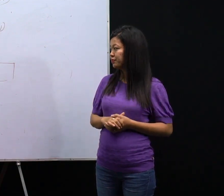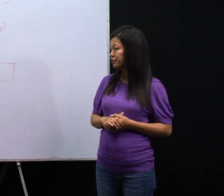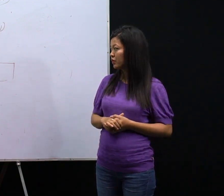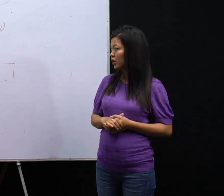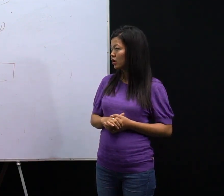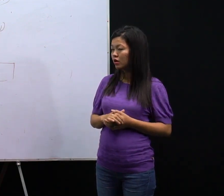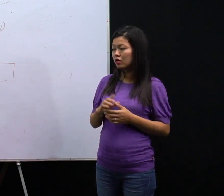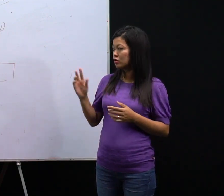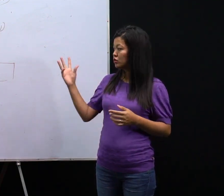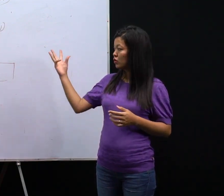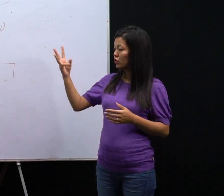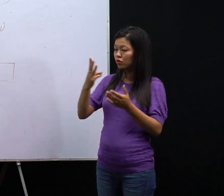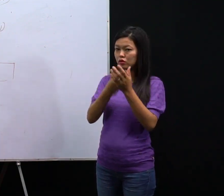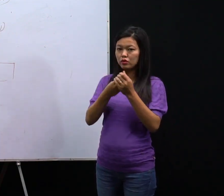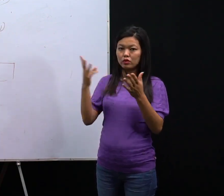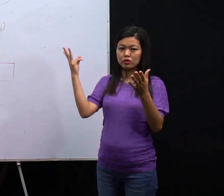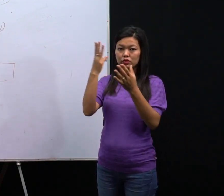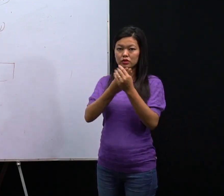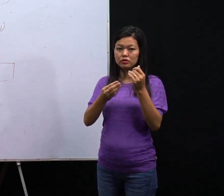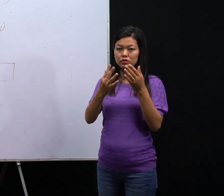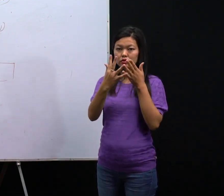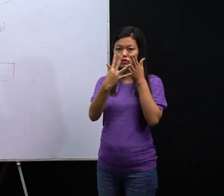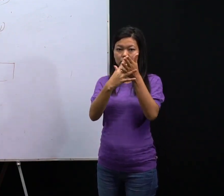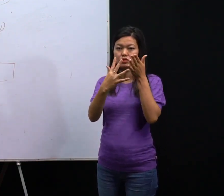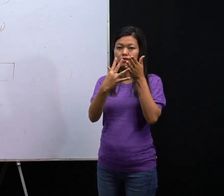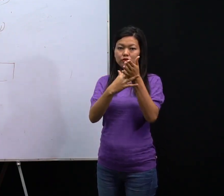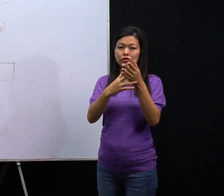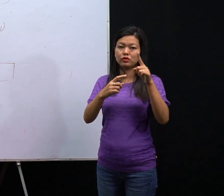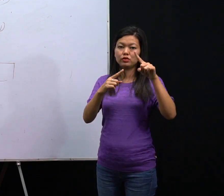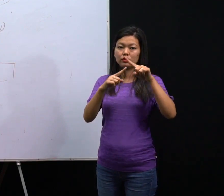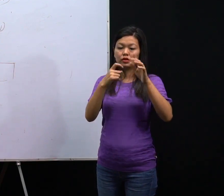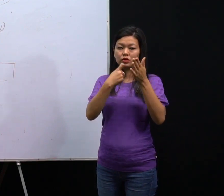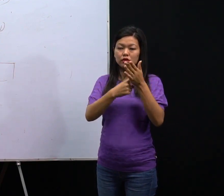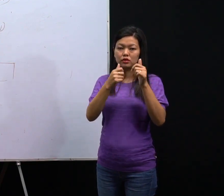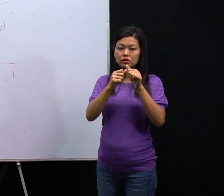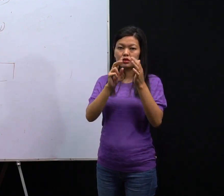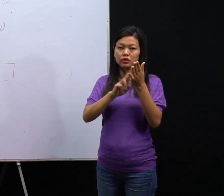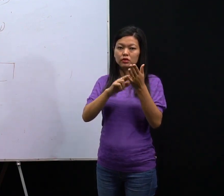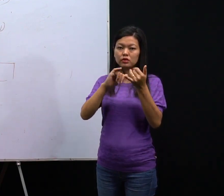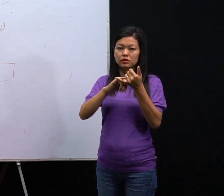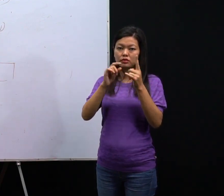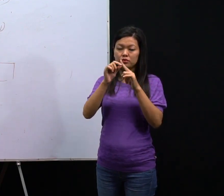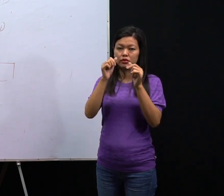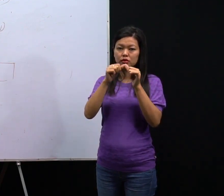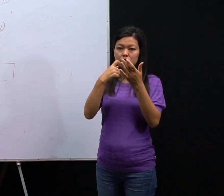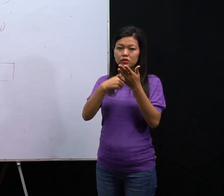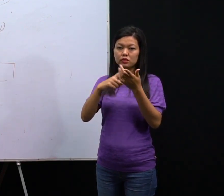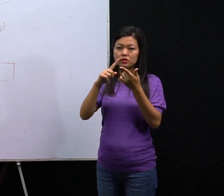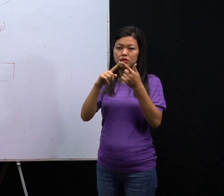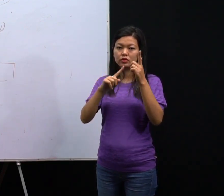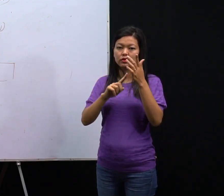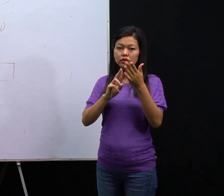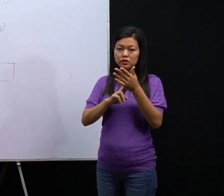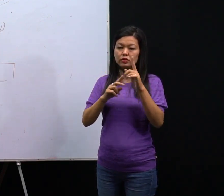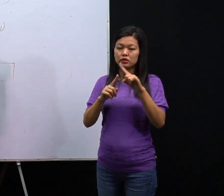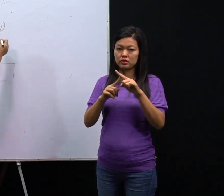is also transparent, and then here air, this is transparent. So now from here, let me tell you that